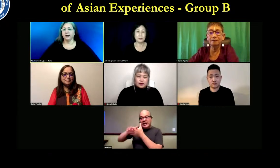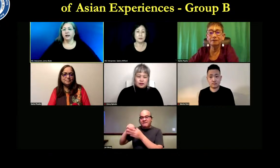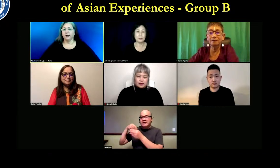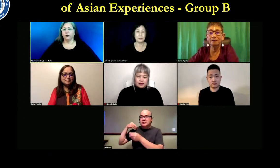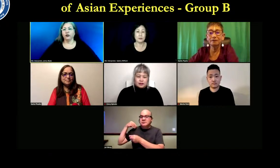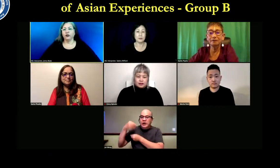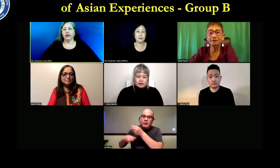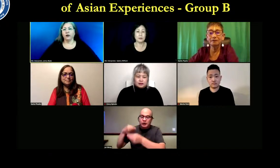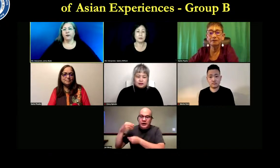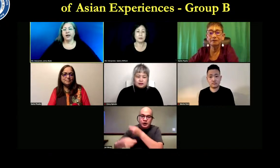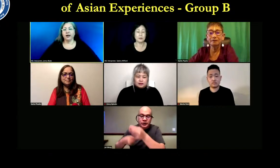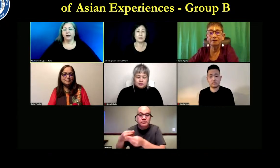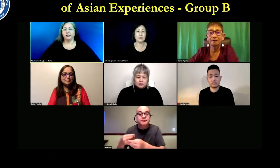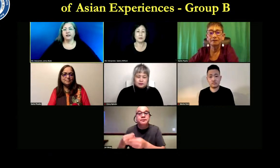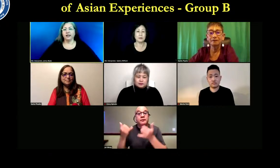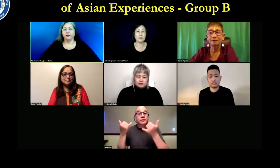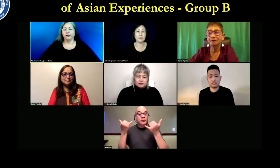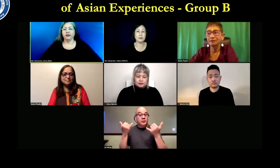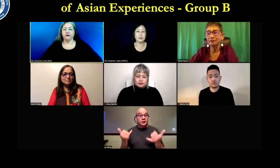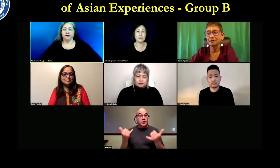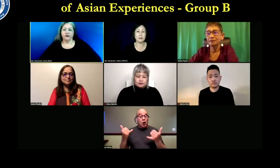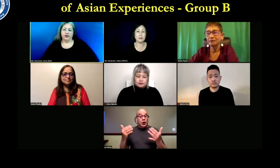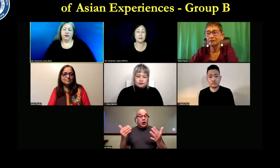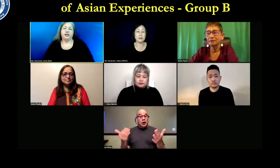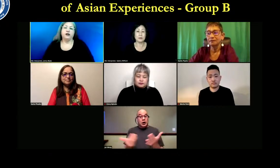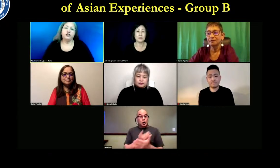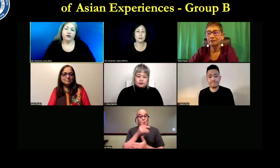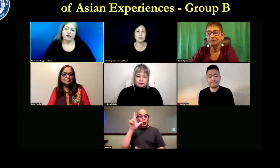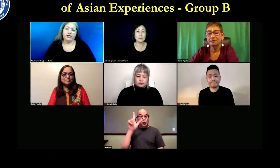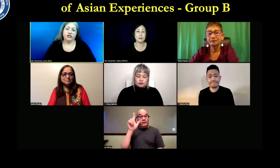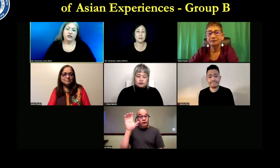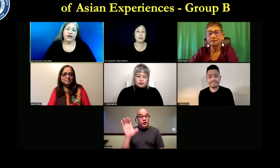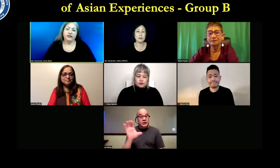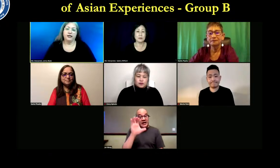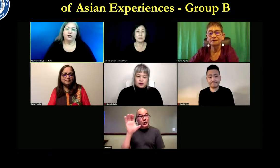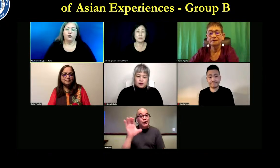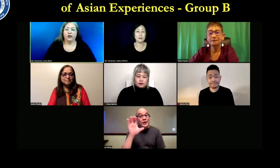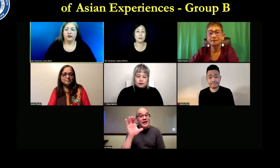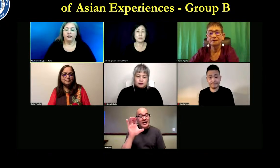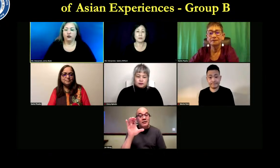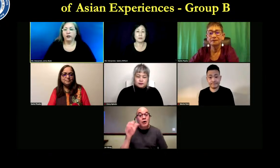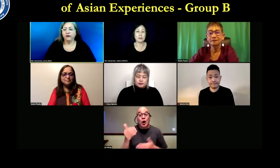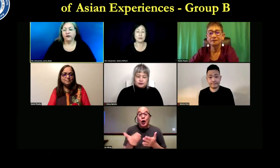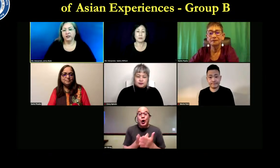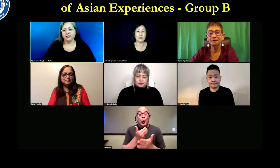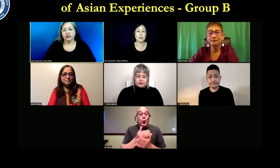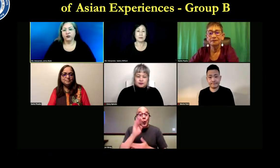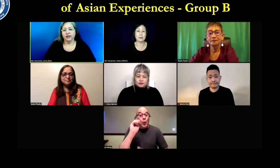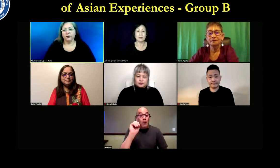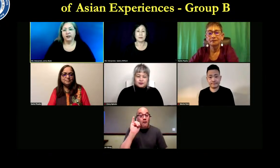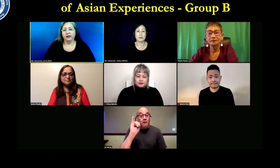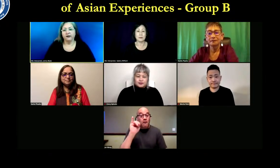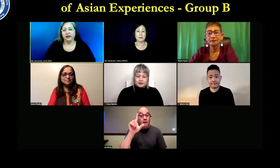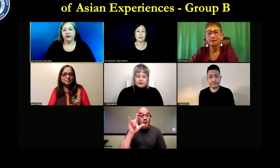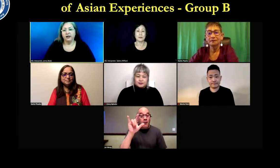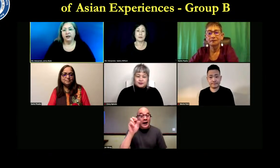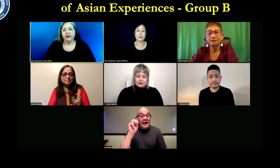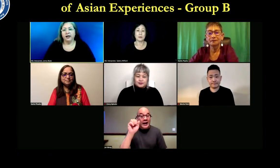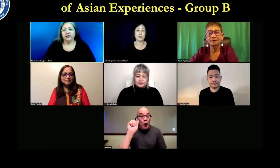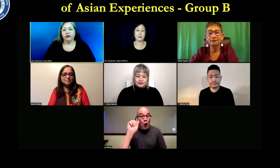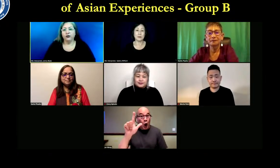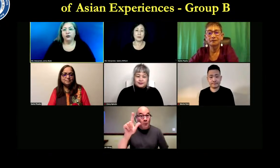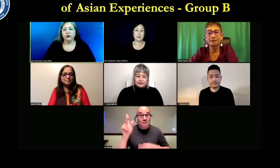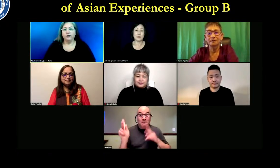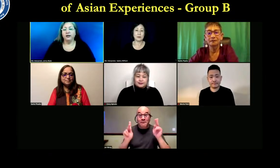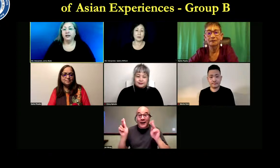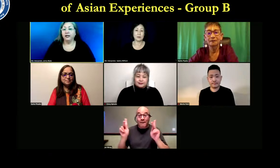meanings. When you look at what parents and they believe in their generation, I think with the 21st century that we live in